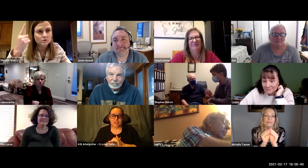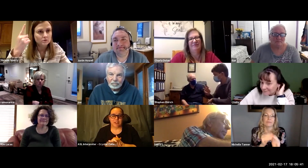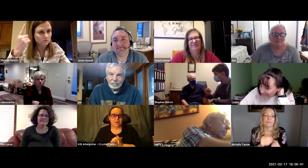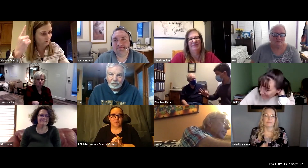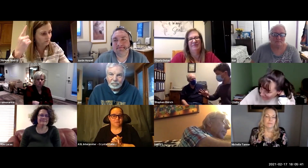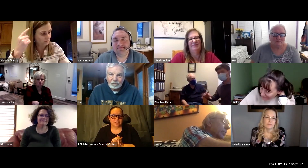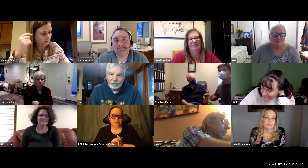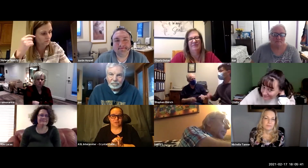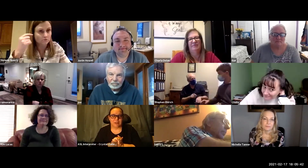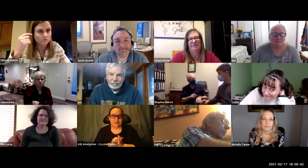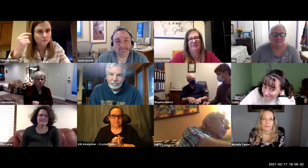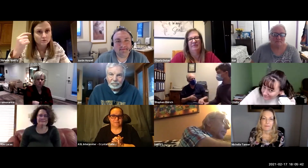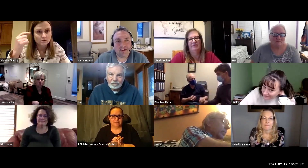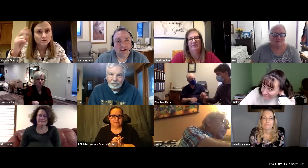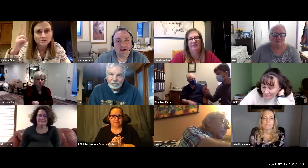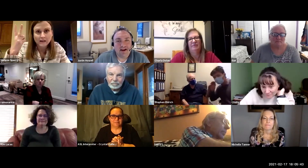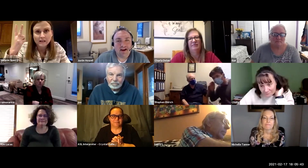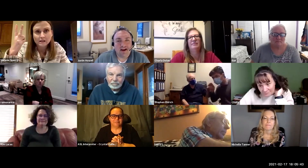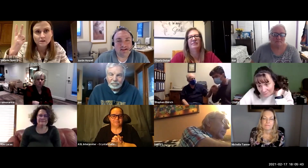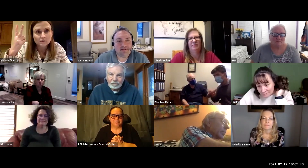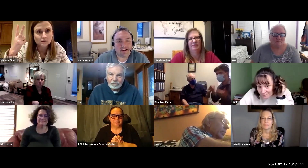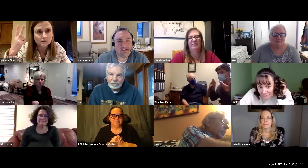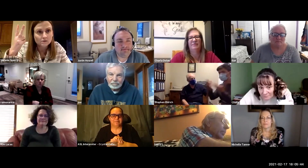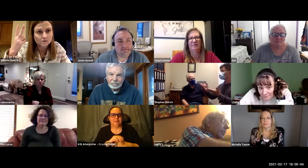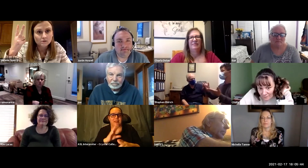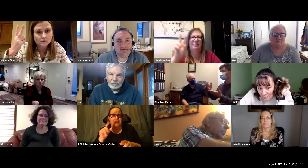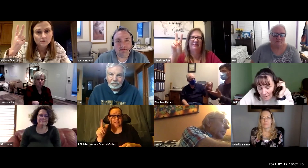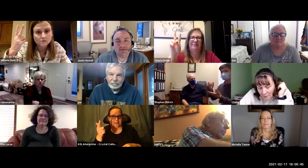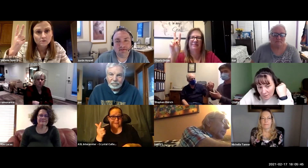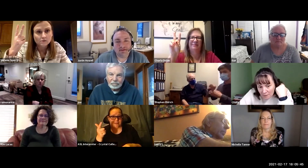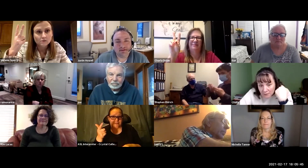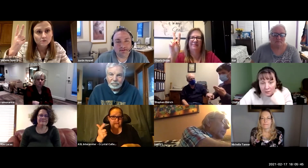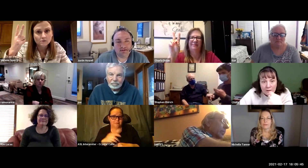This is Michelle. I move to adjourn the meeting. And a second.